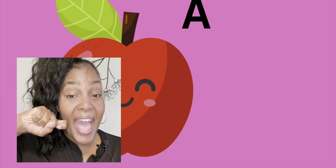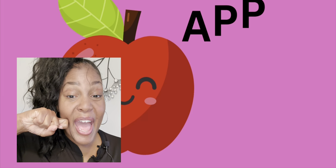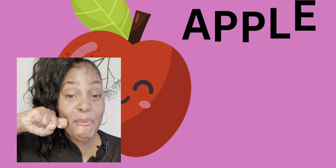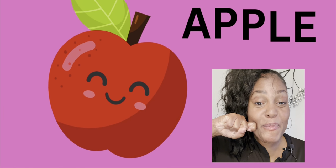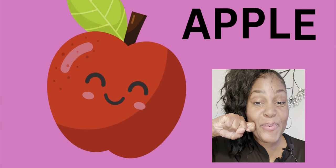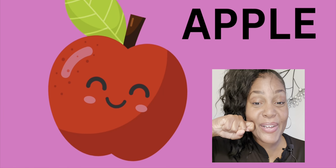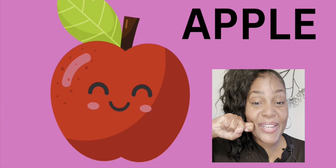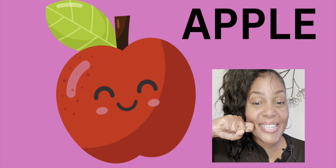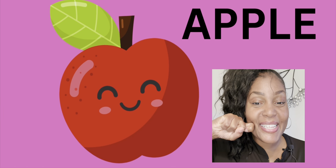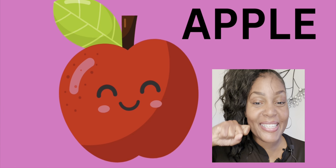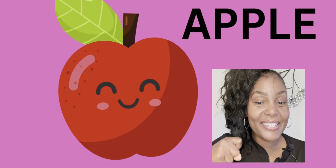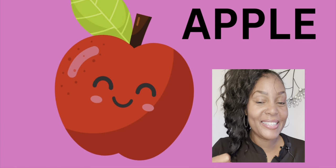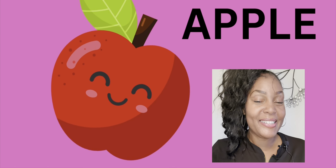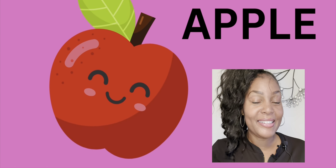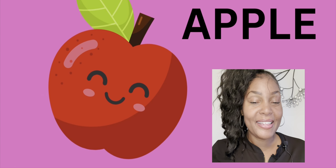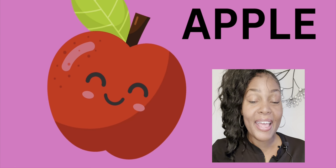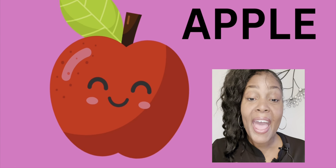Apple.